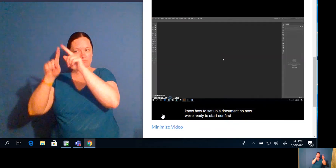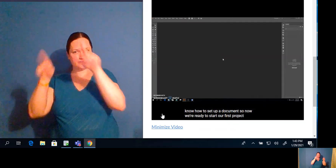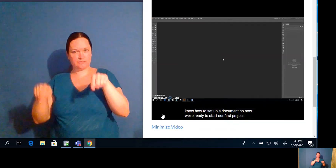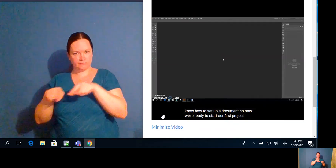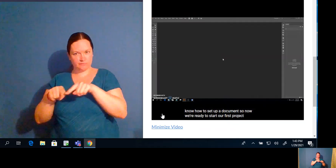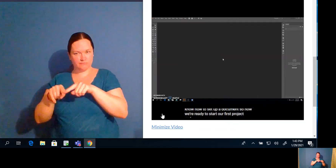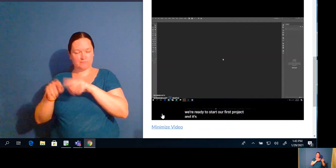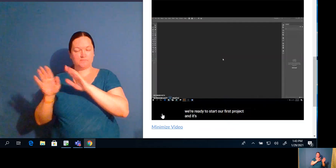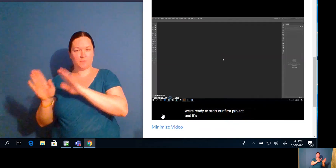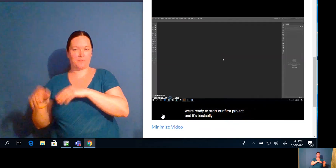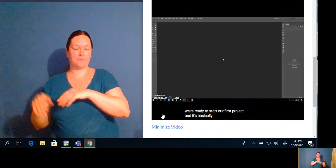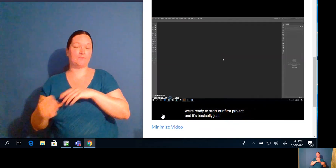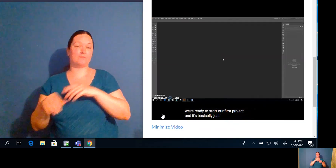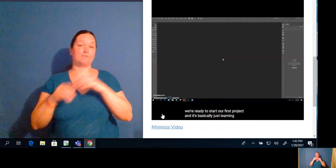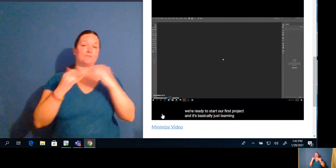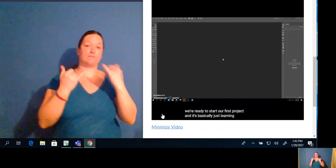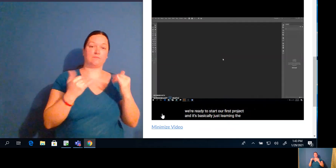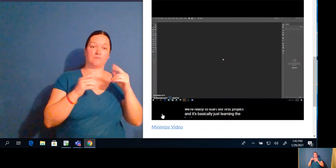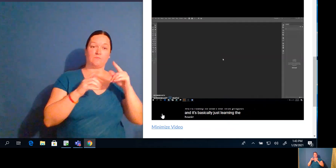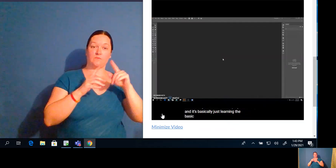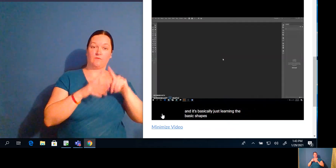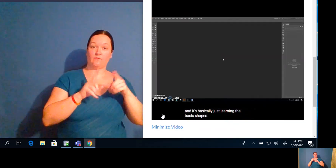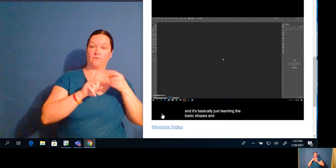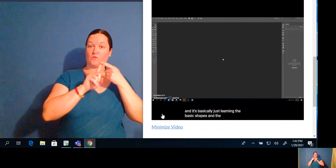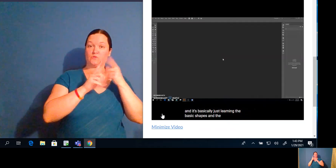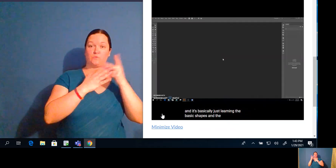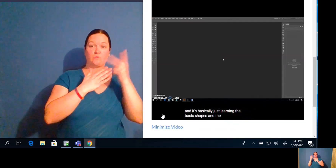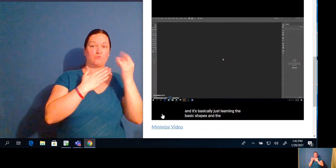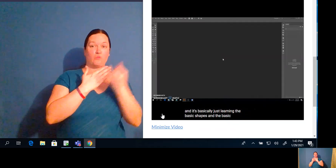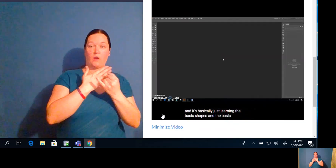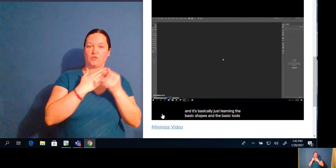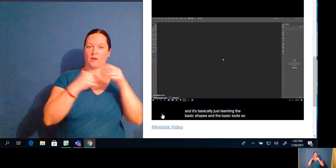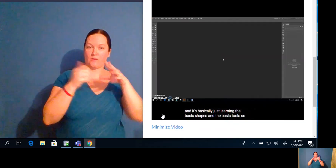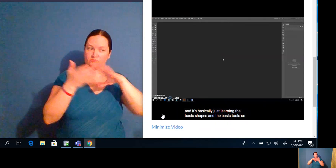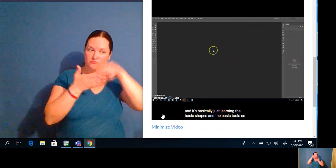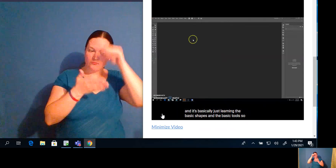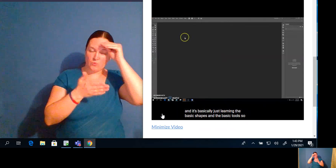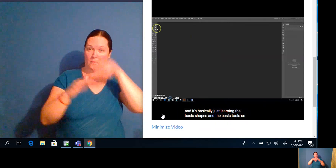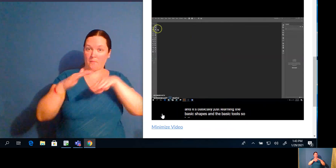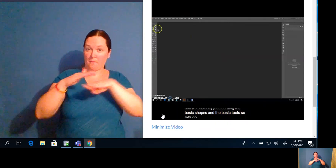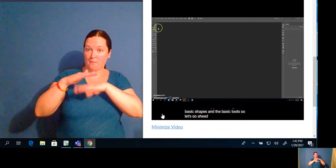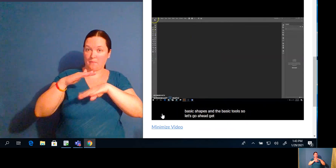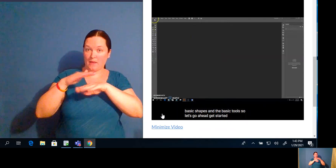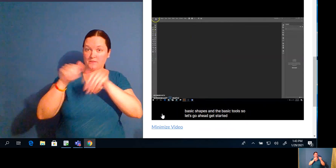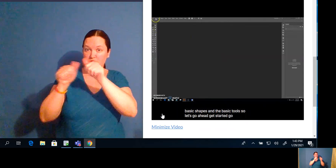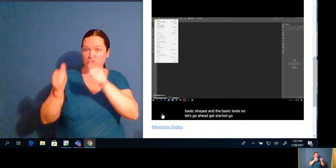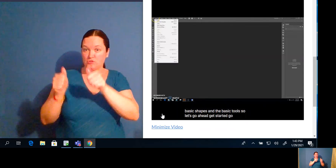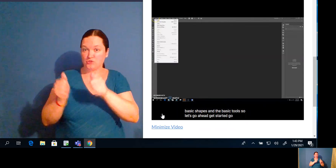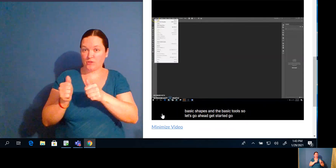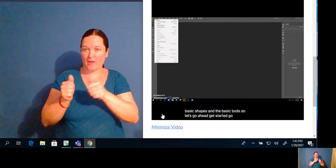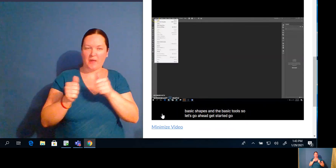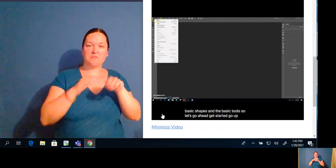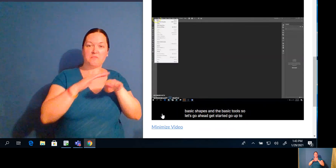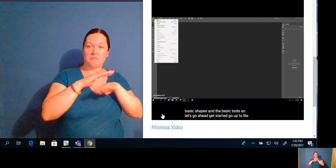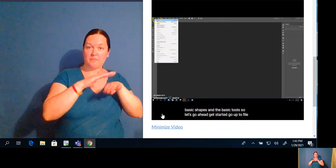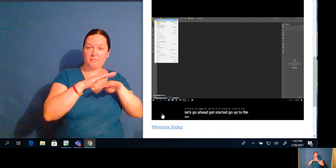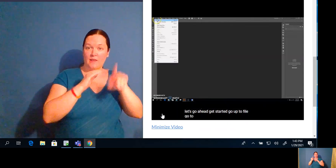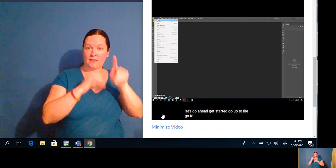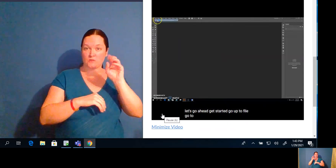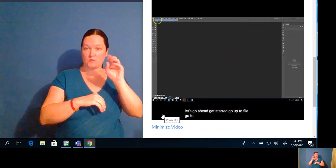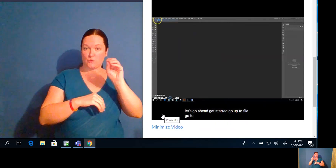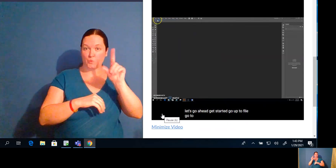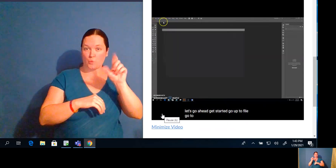to start our first project, and it's basically just learning the basic shapes and the basic tools. So let's go ahead and get started. Go